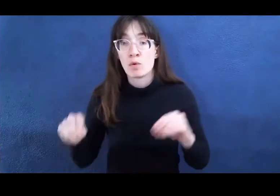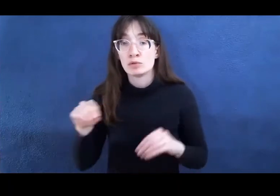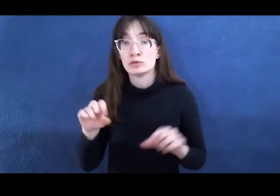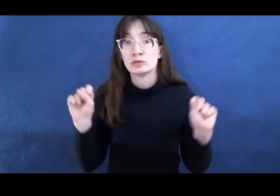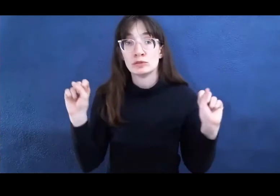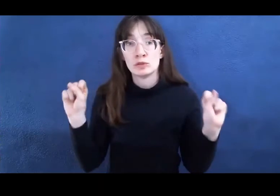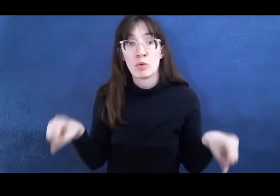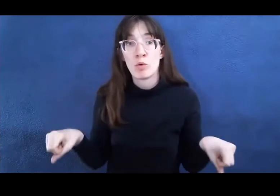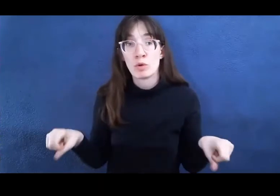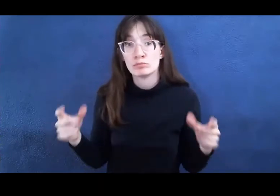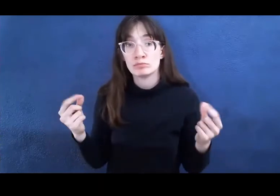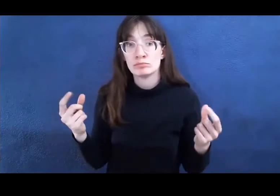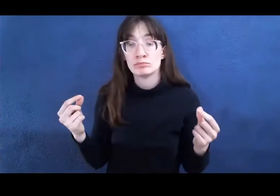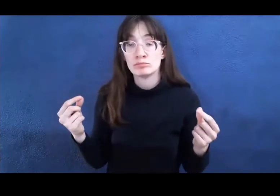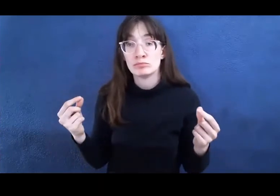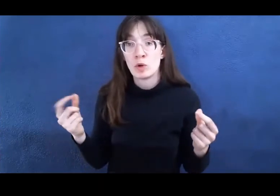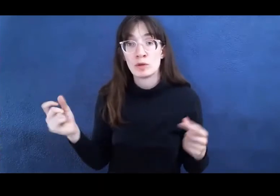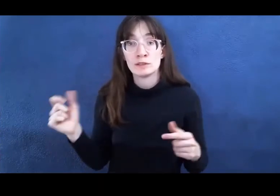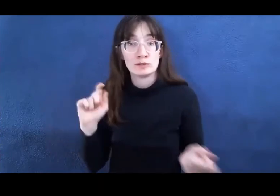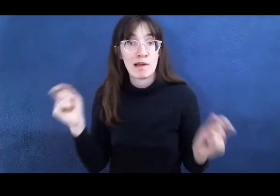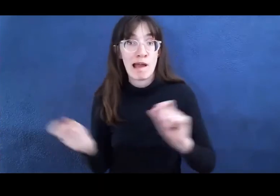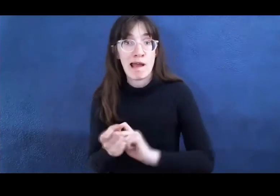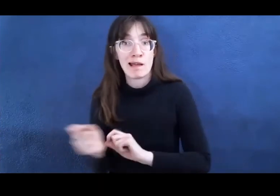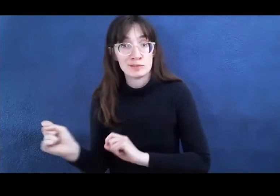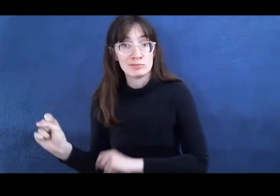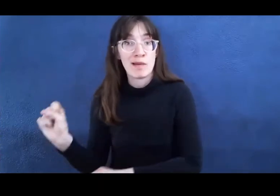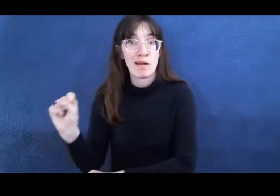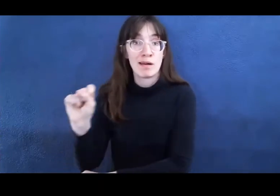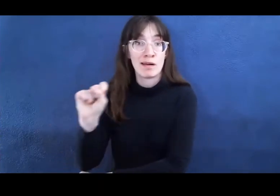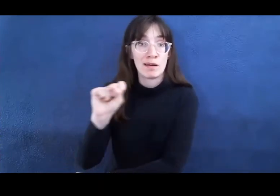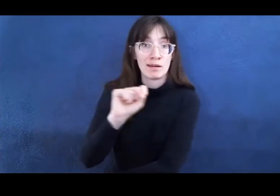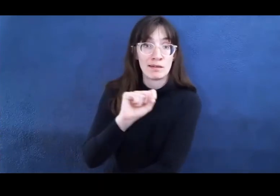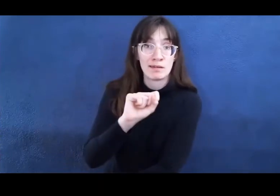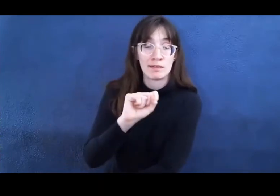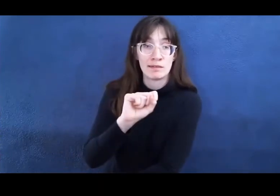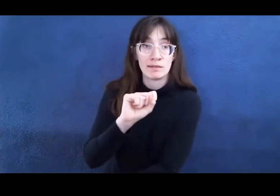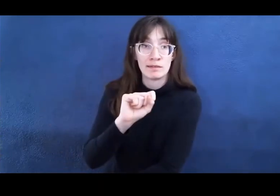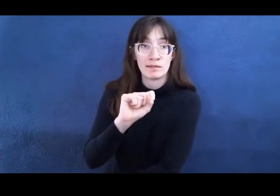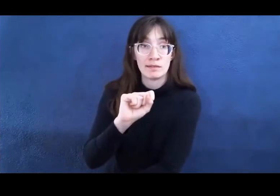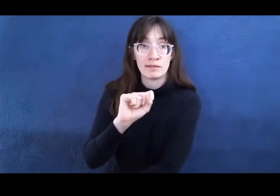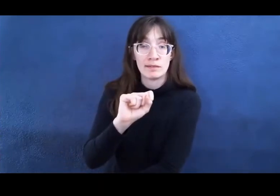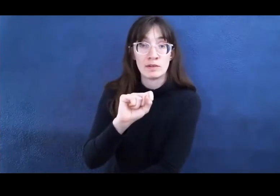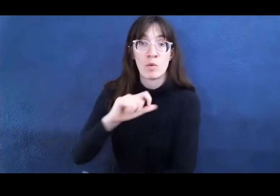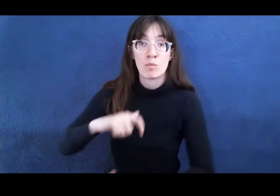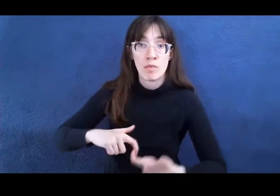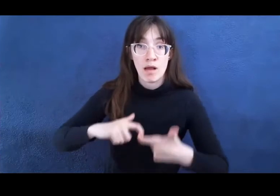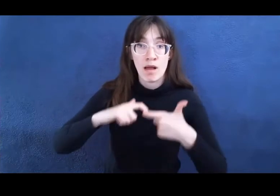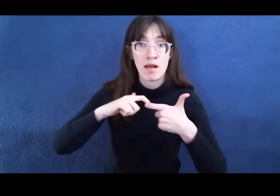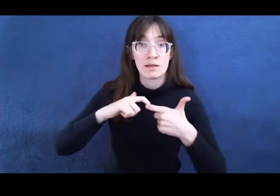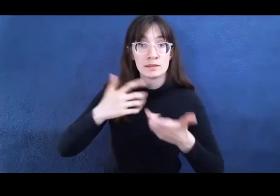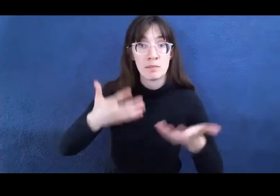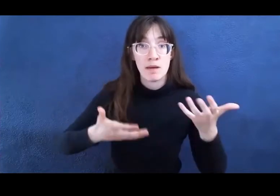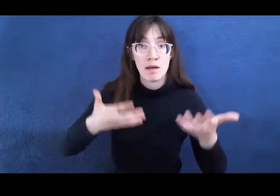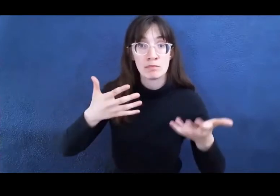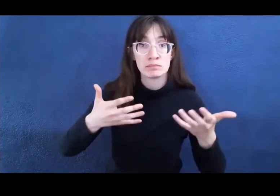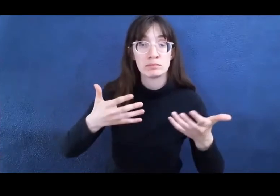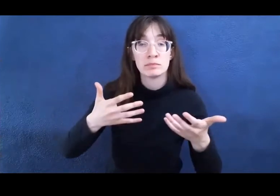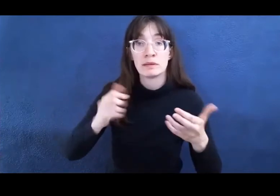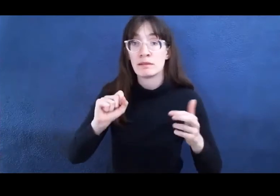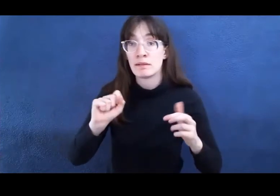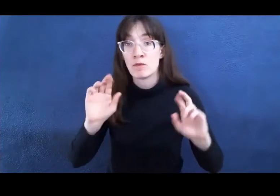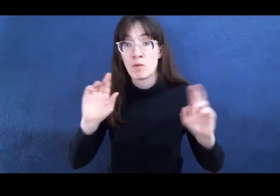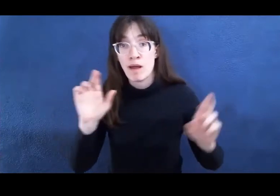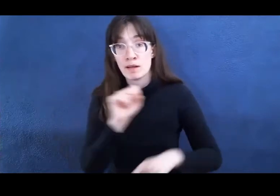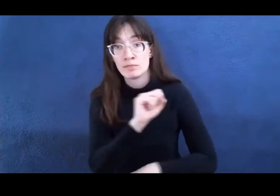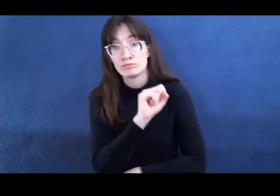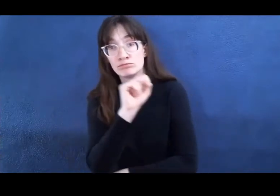you might change and start to lean your upper body one way. Maybe you pause here. And as you're ready, you could start to lean your